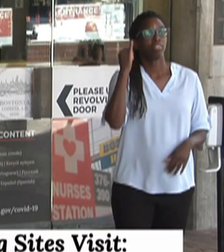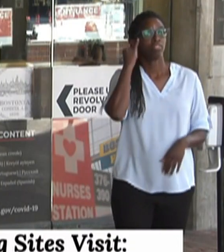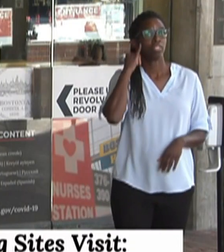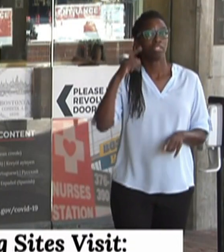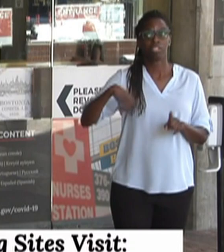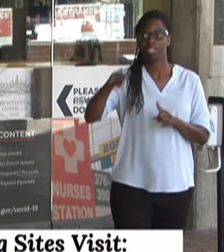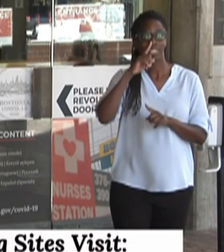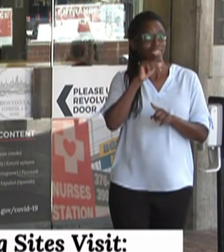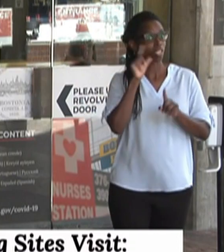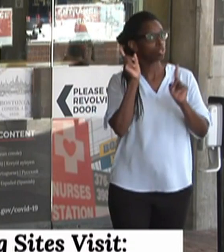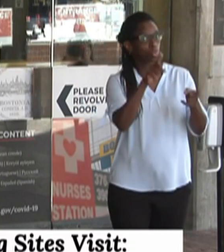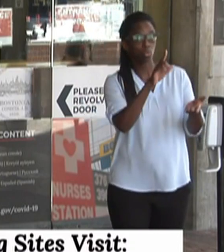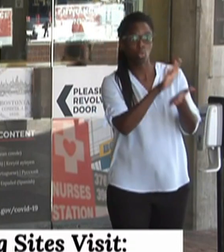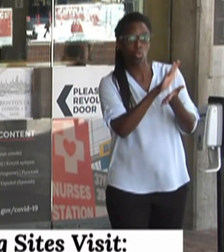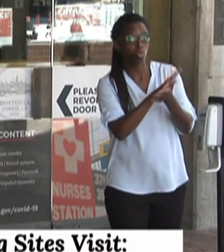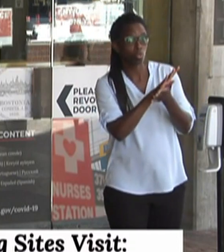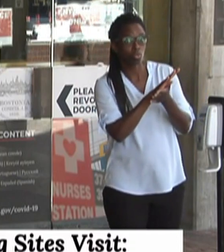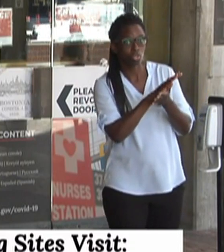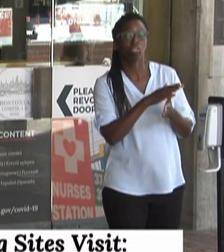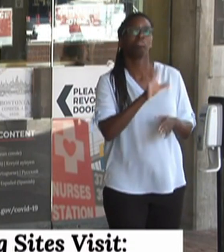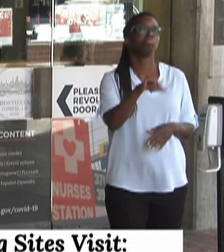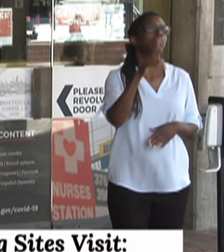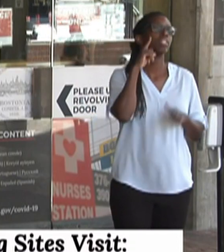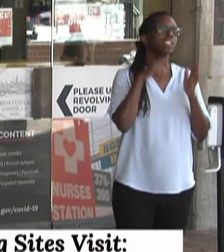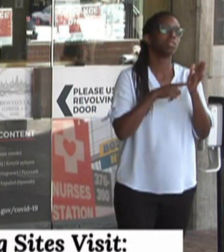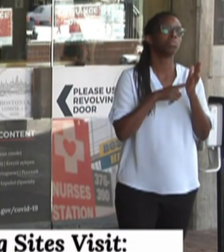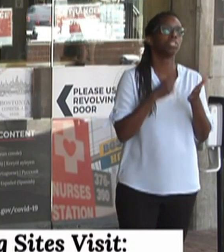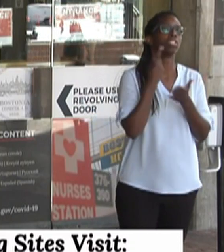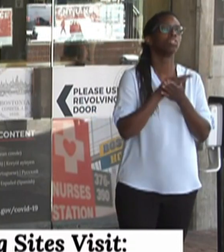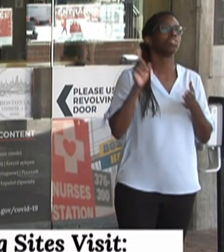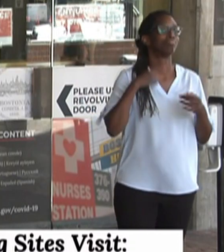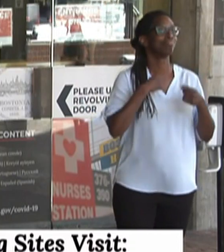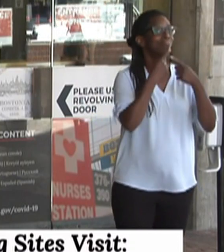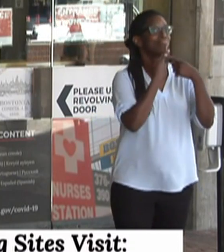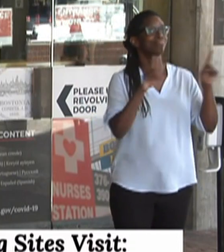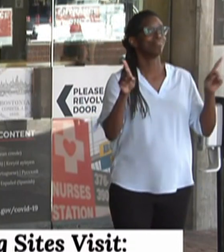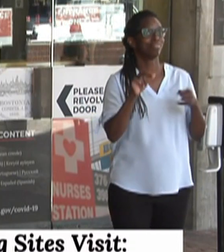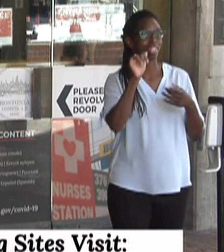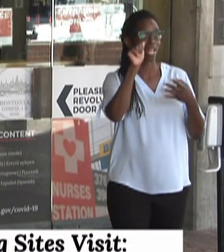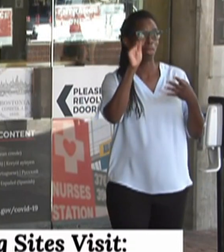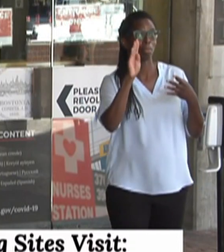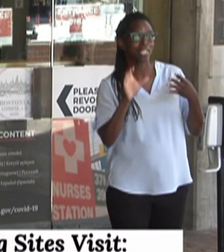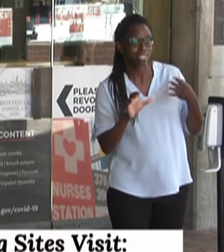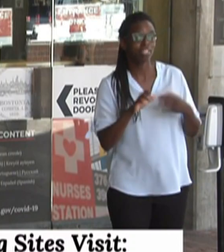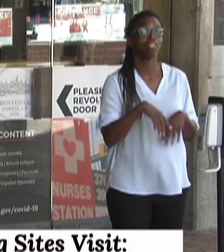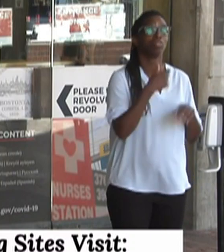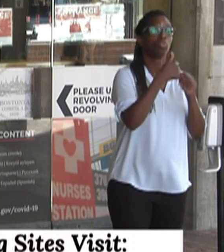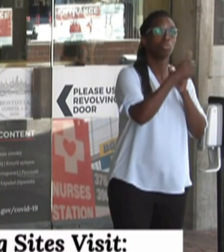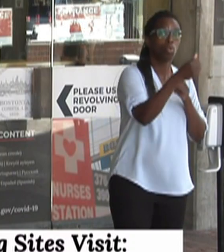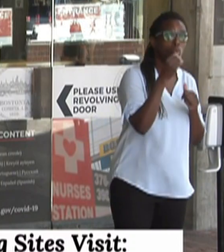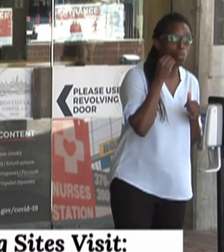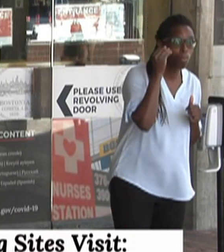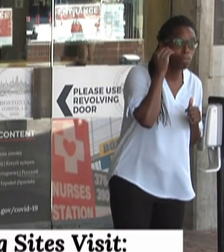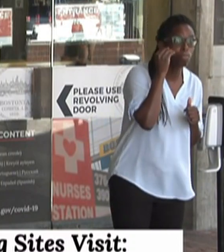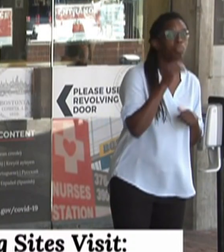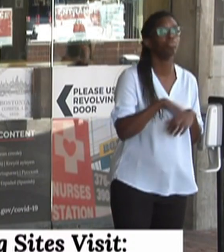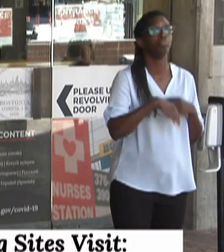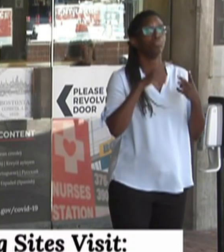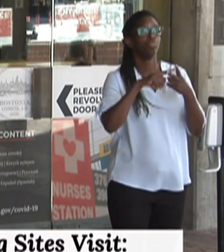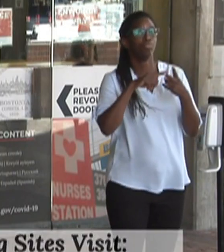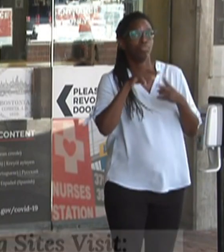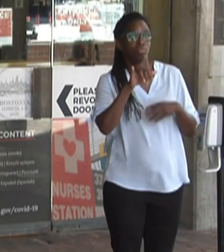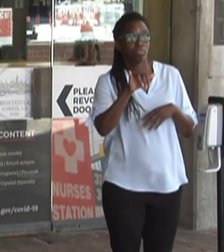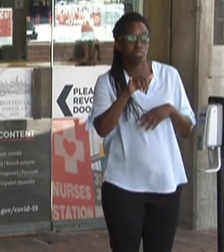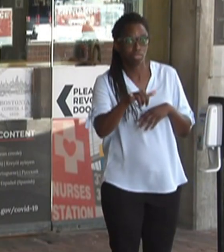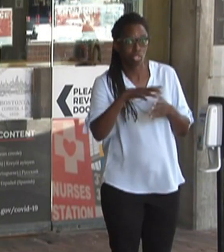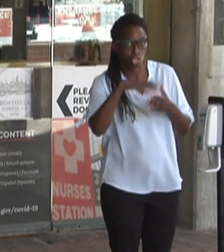announced last week, the latest start date, or the last group of kids to go in, will be November, I think it's November 17th for high schoolers.